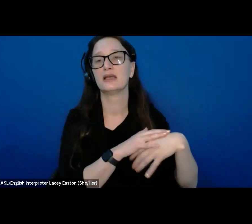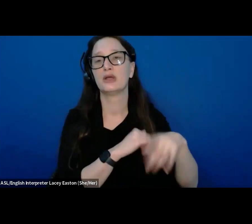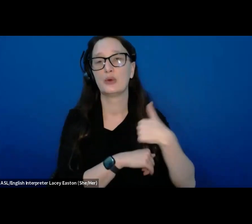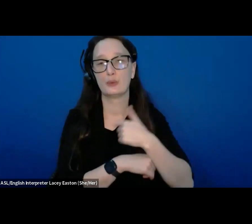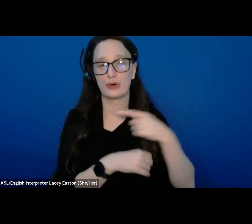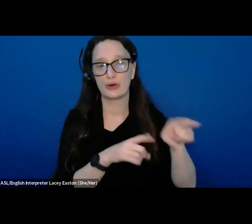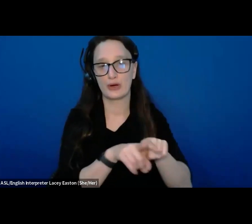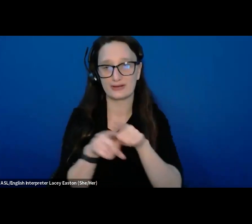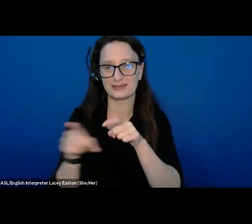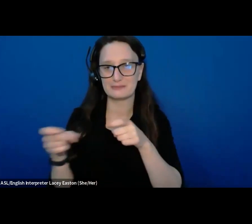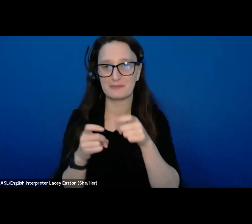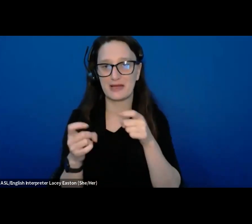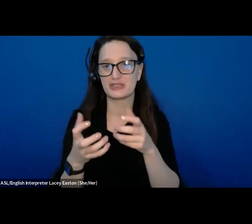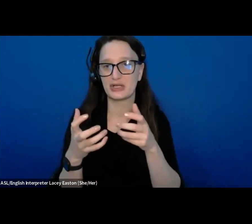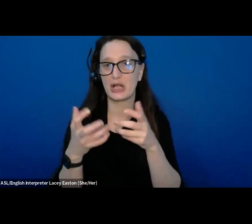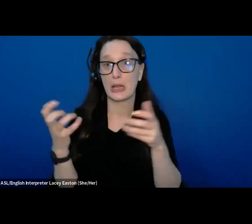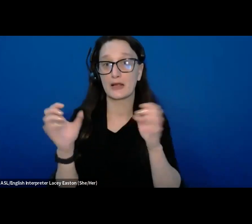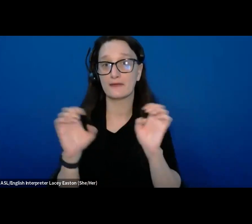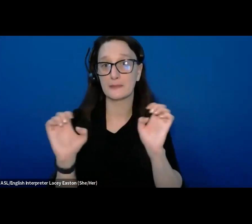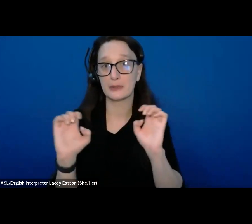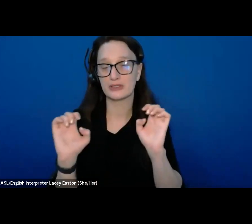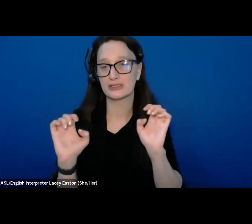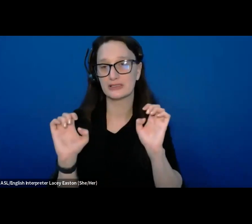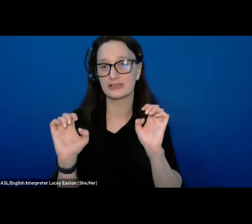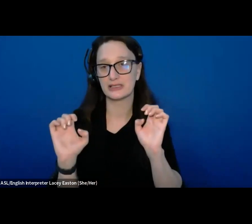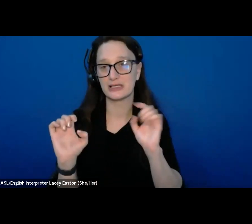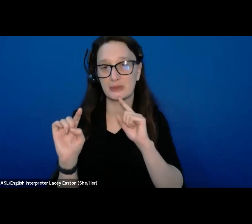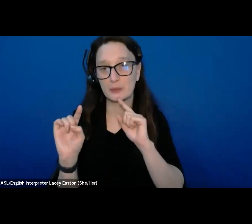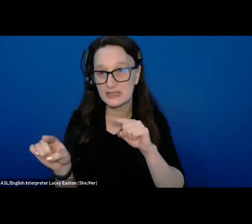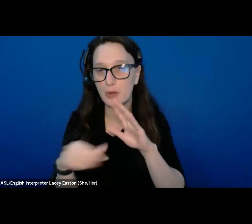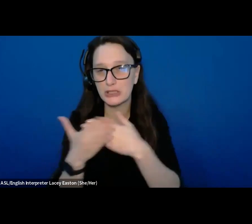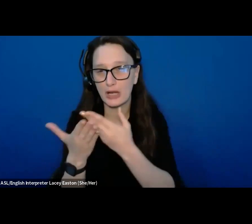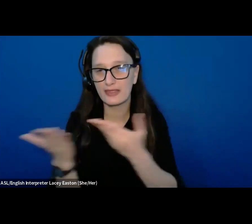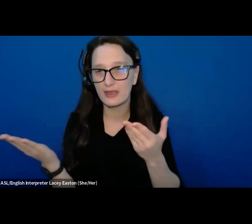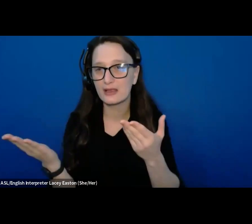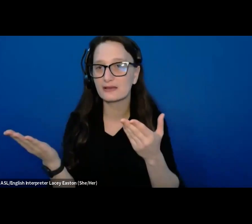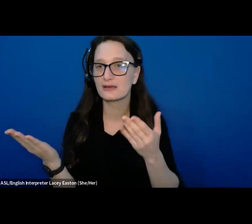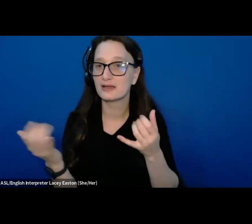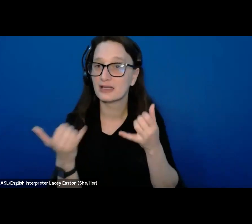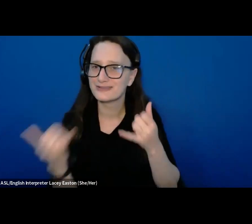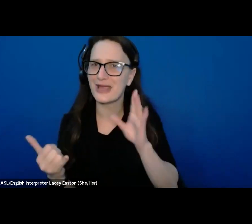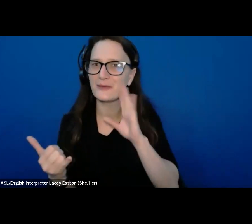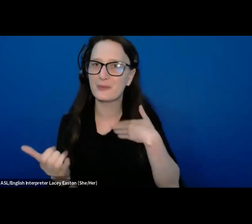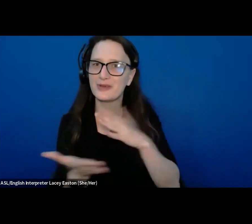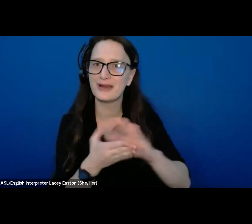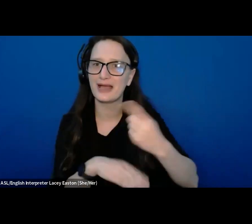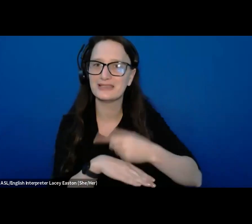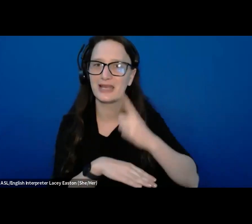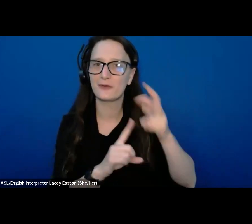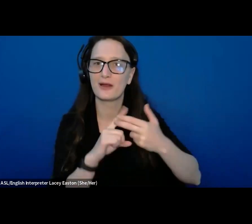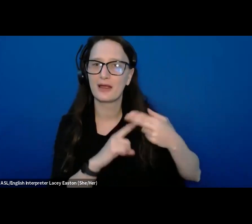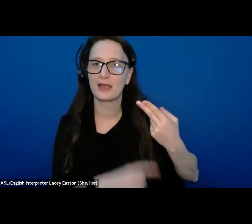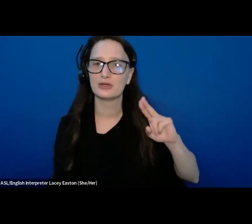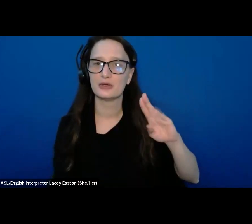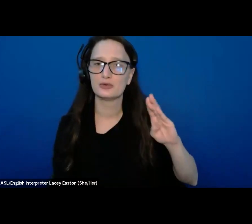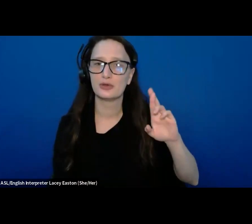of emergency response type of things. This would have been a good day for me to have Hubert on here, because he shared his I